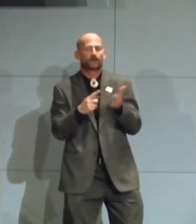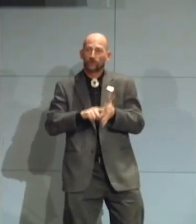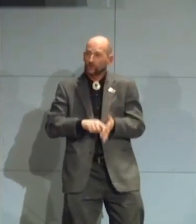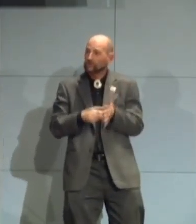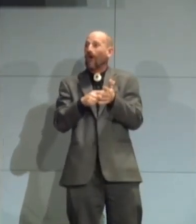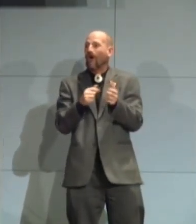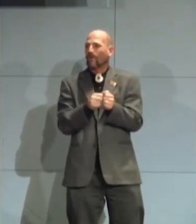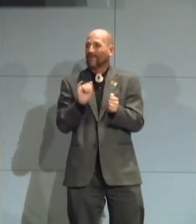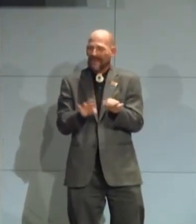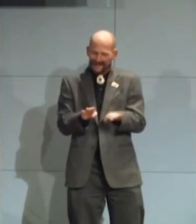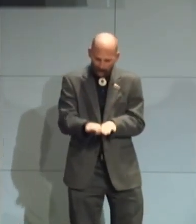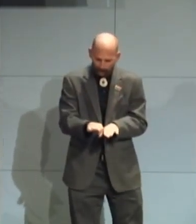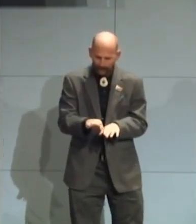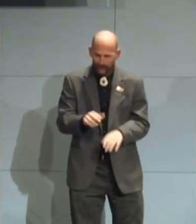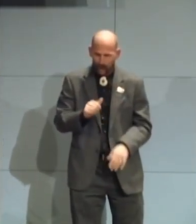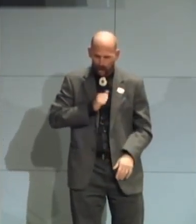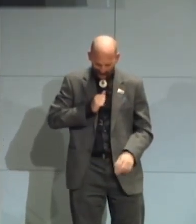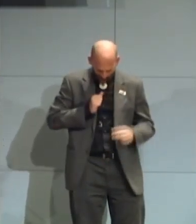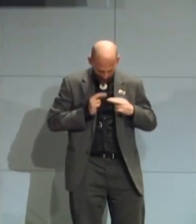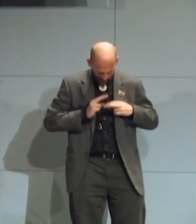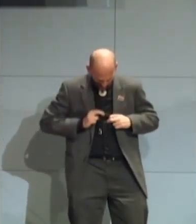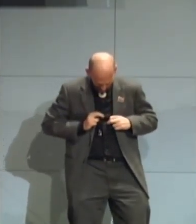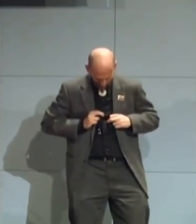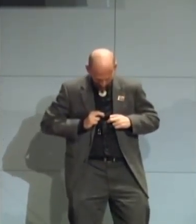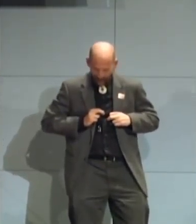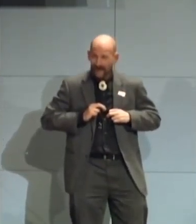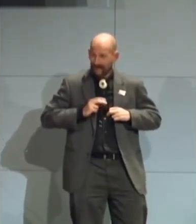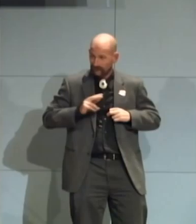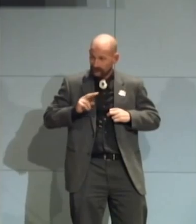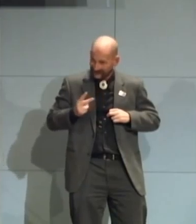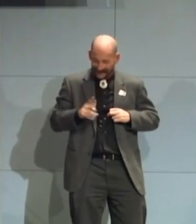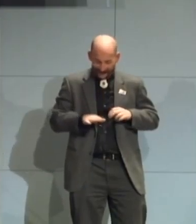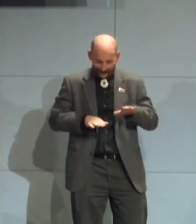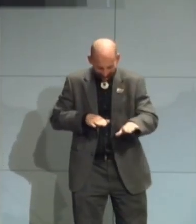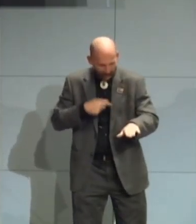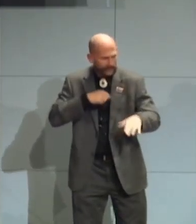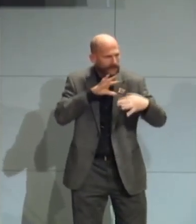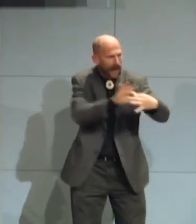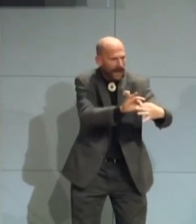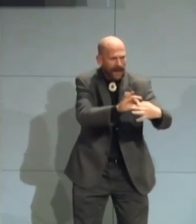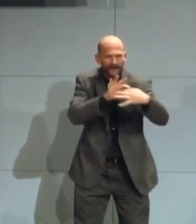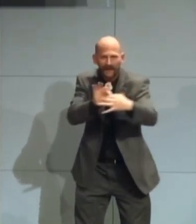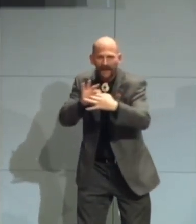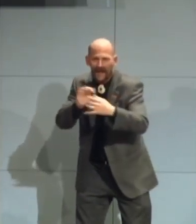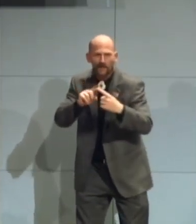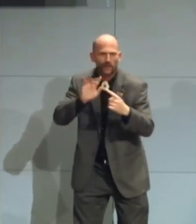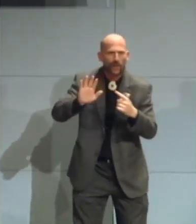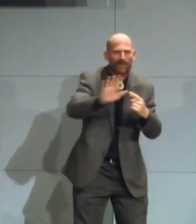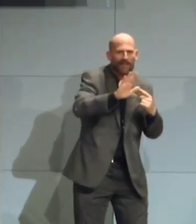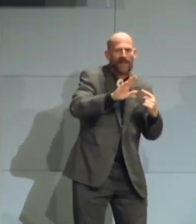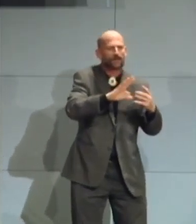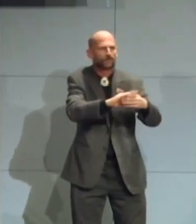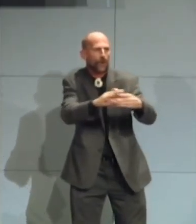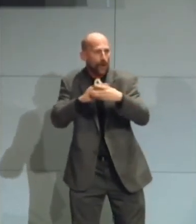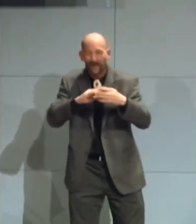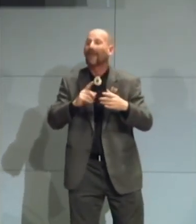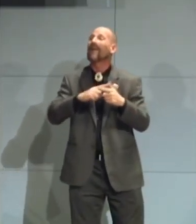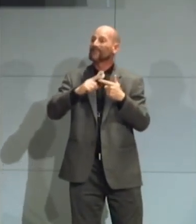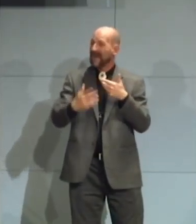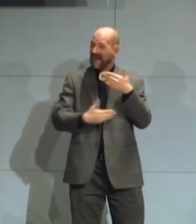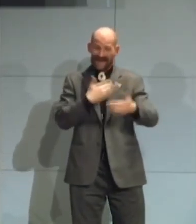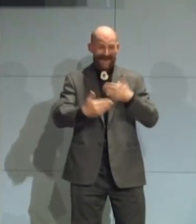classrooms and as often as possible in our neighborhoods and our communities is make sure that we're telling our story, and that